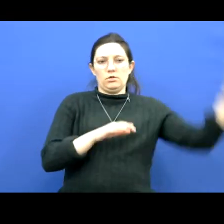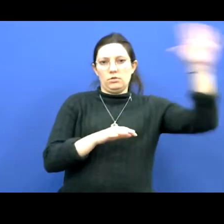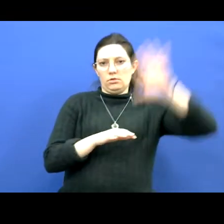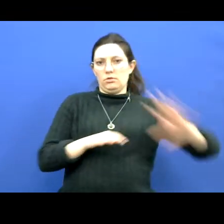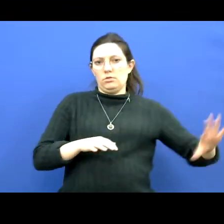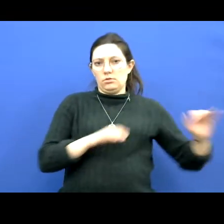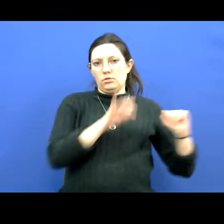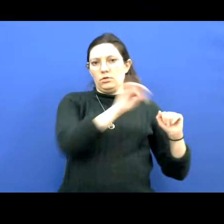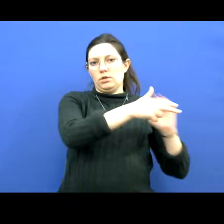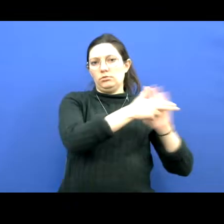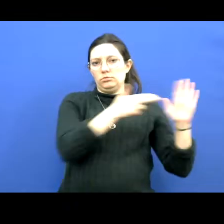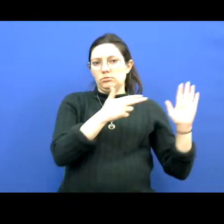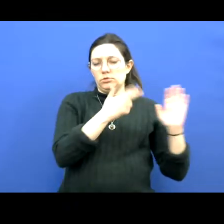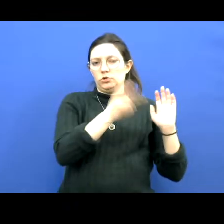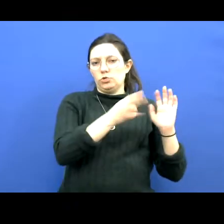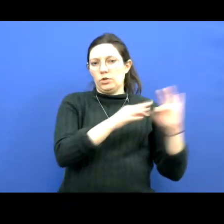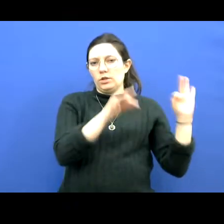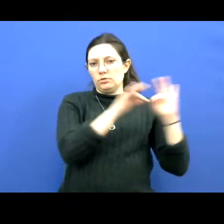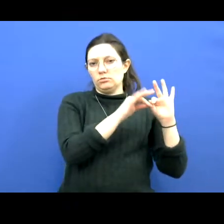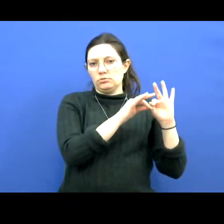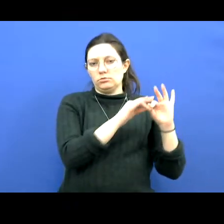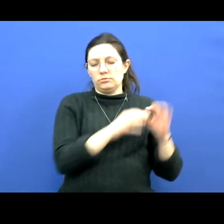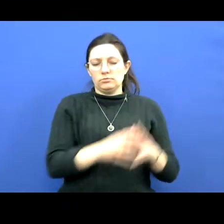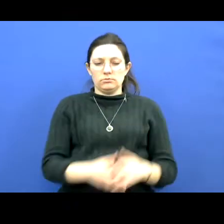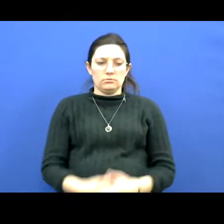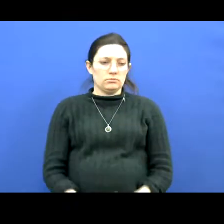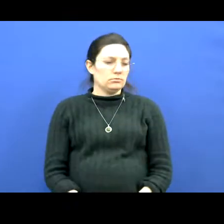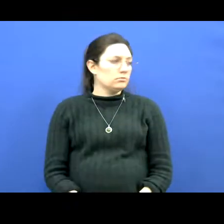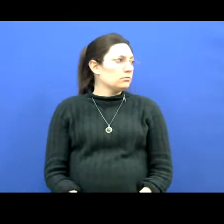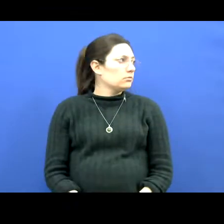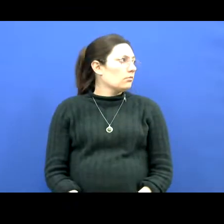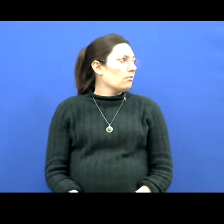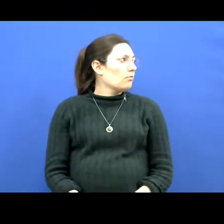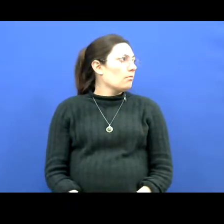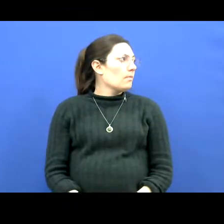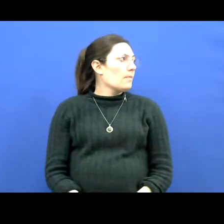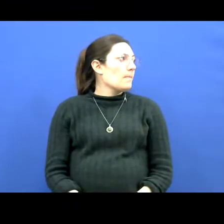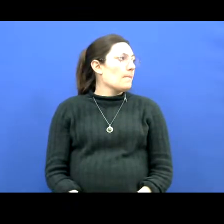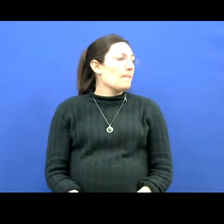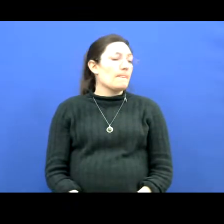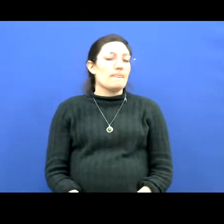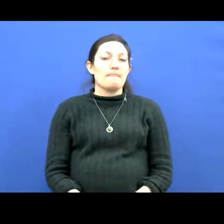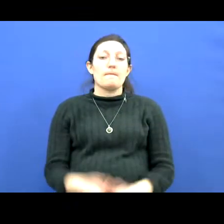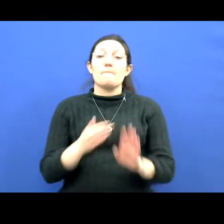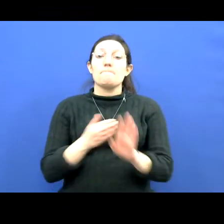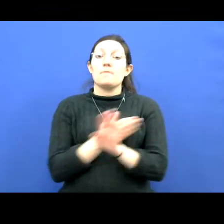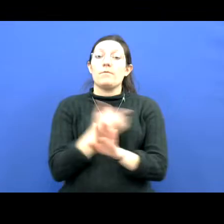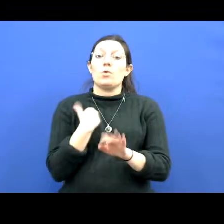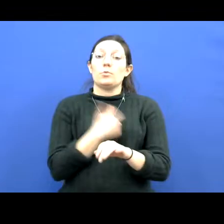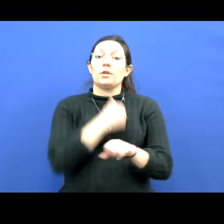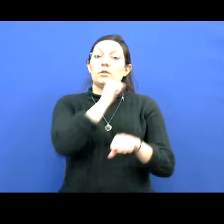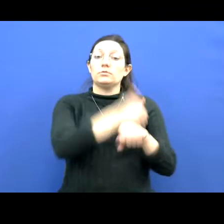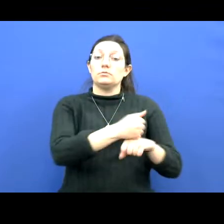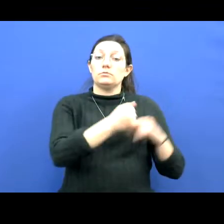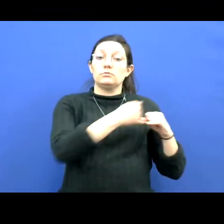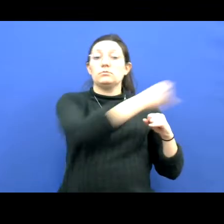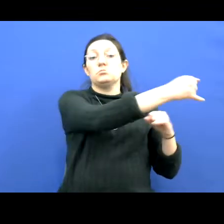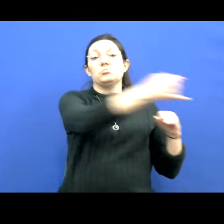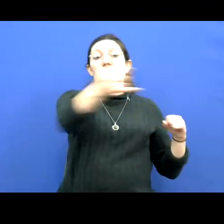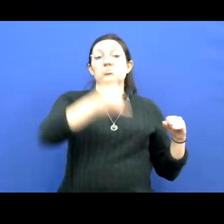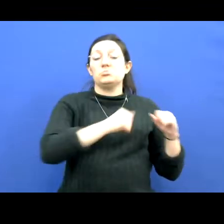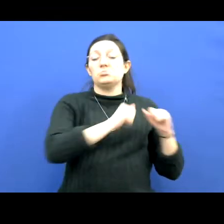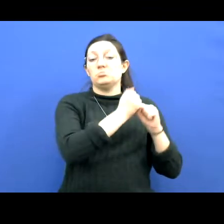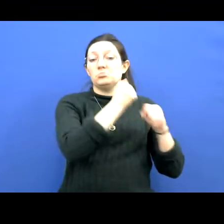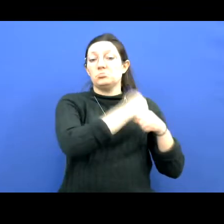Hamlet, that the historic district that we're creating for the Western Hamlet. But before we can create that district, we needed to put in the